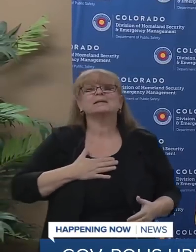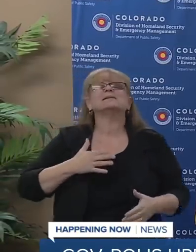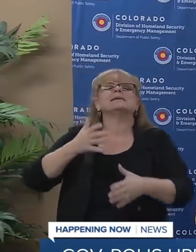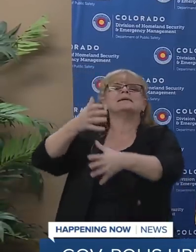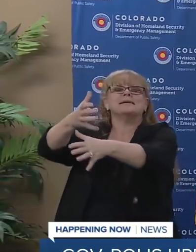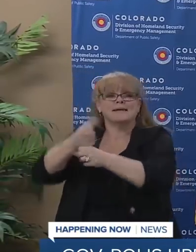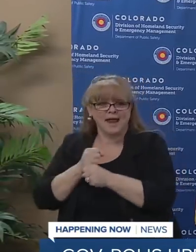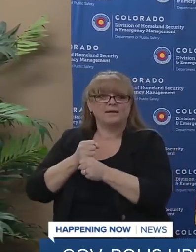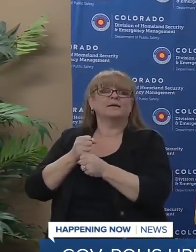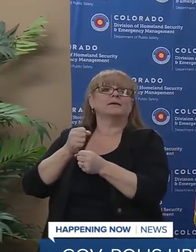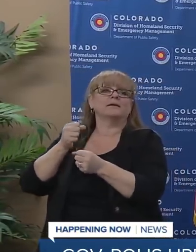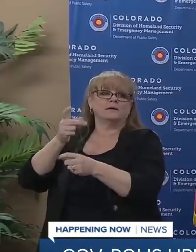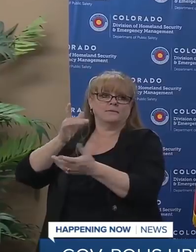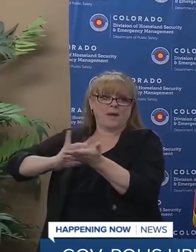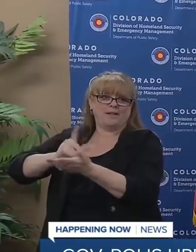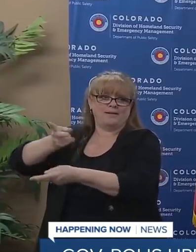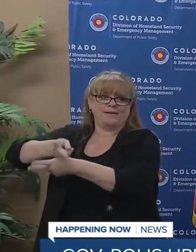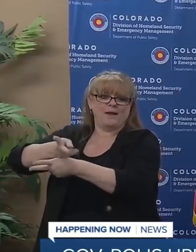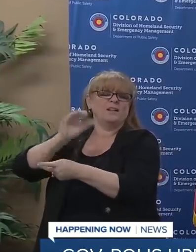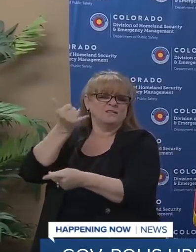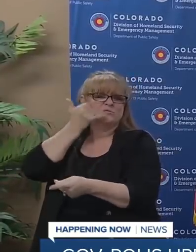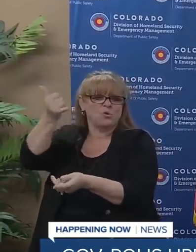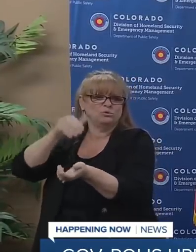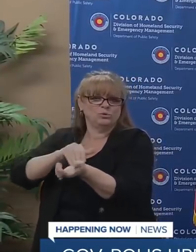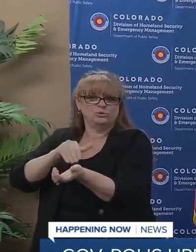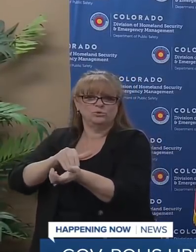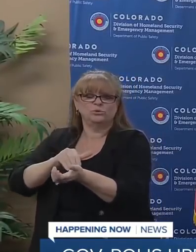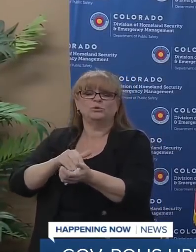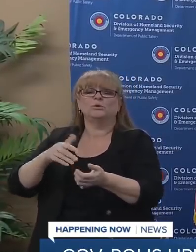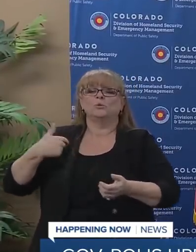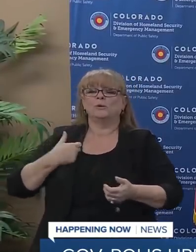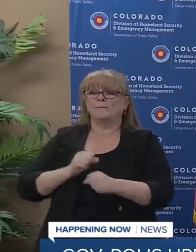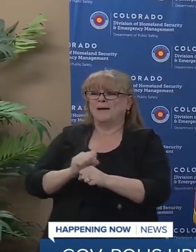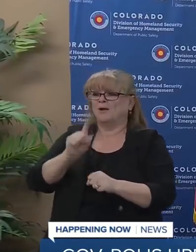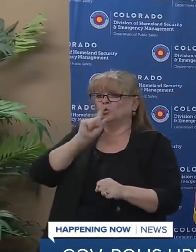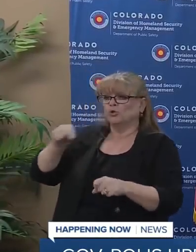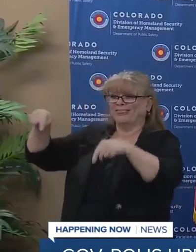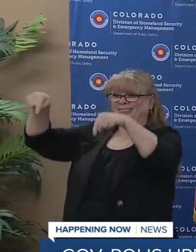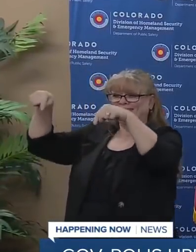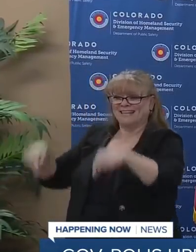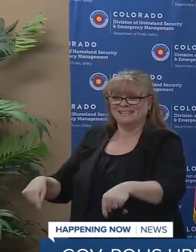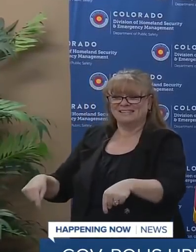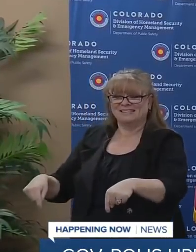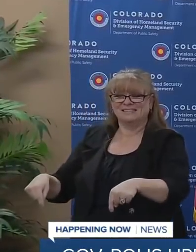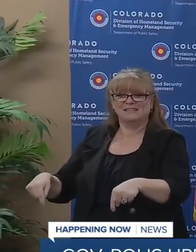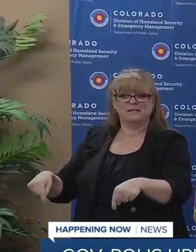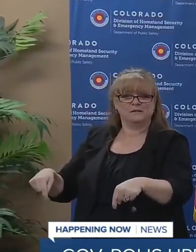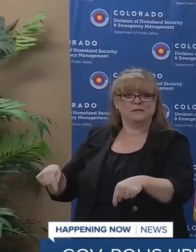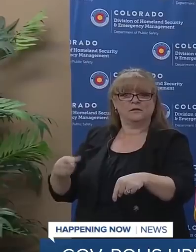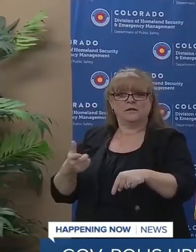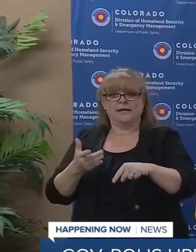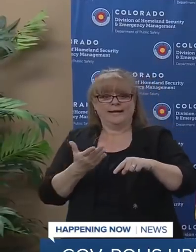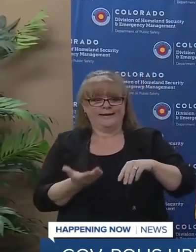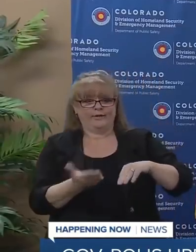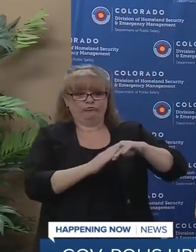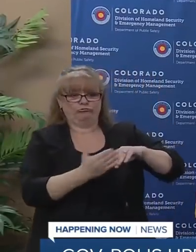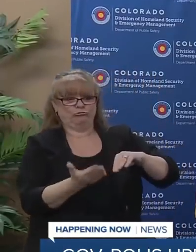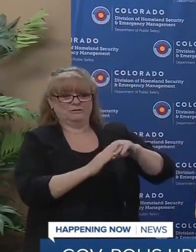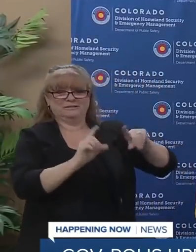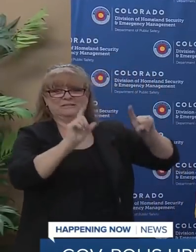everything we can to make sure that we can get to a situation. The sooner we can increase that testing, the sooner we can also do